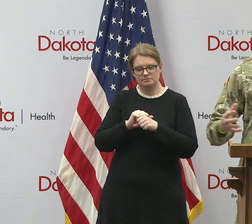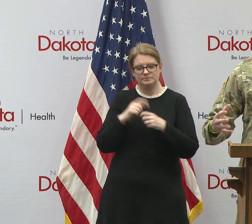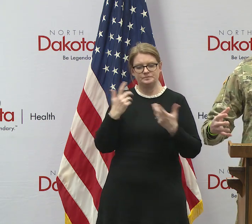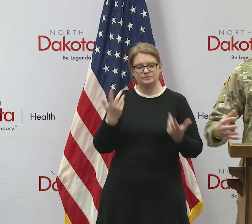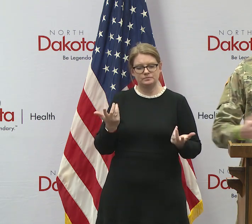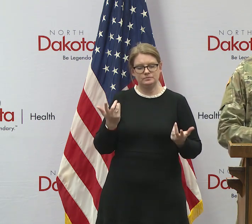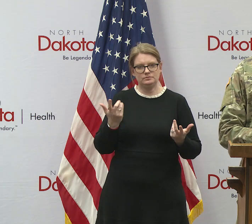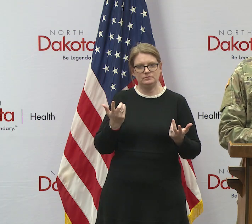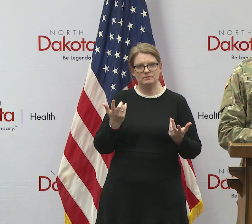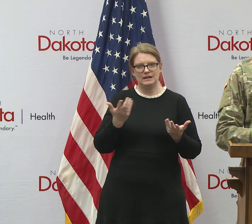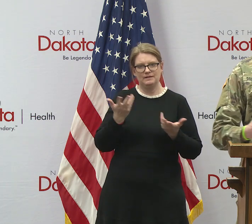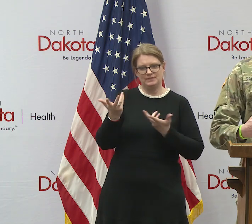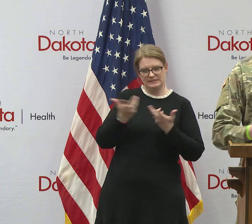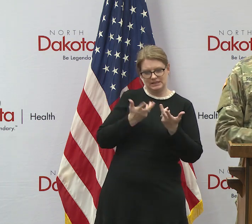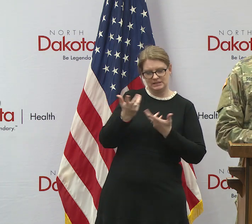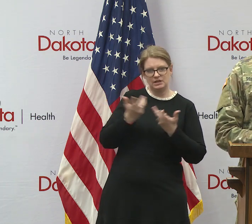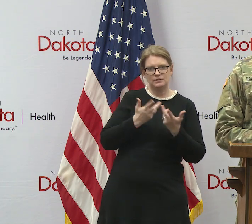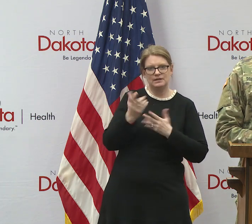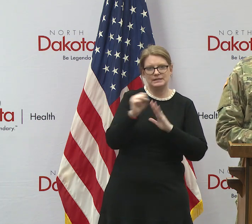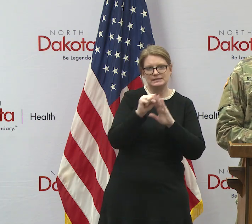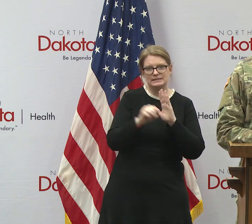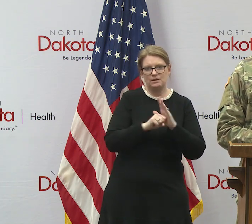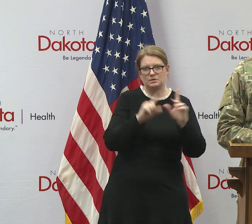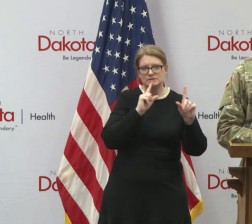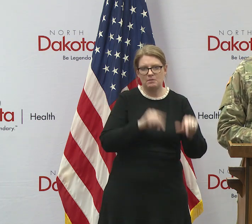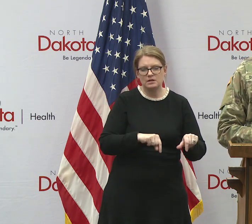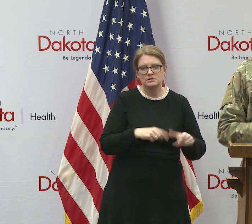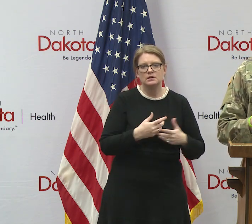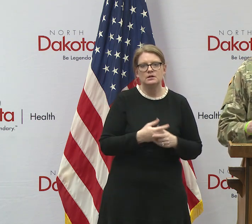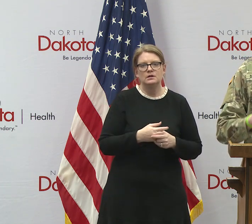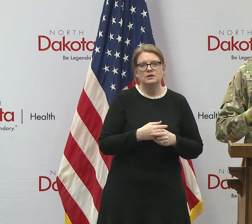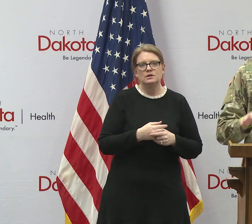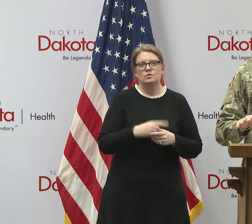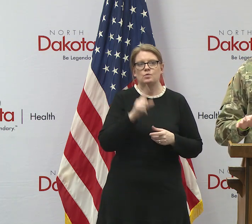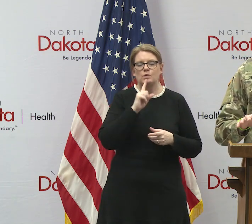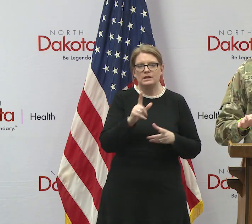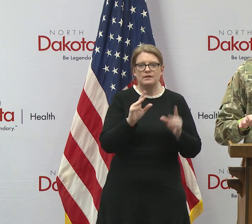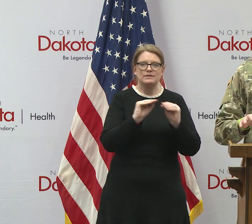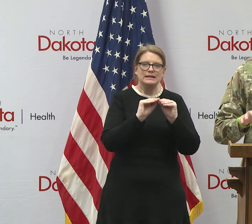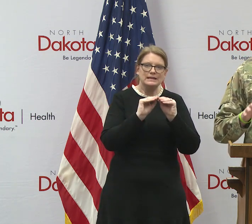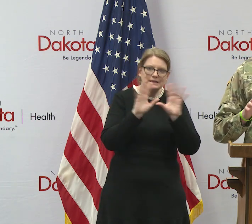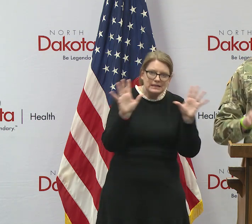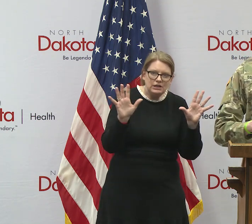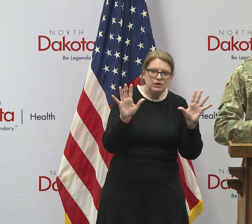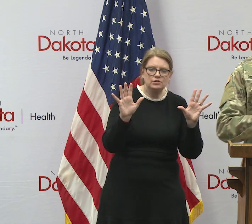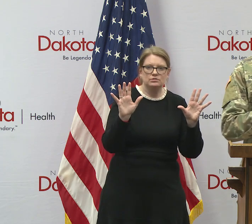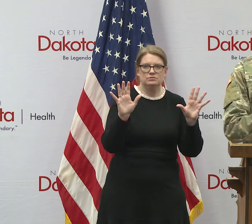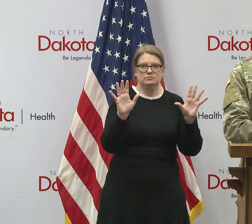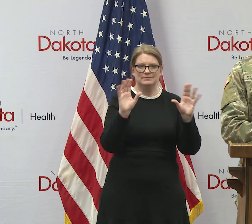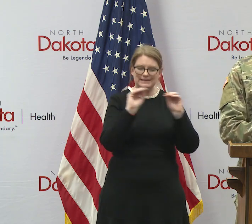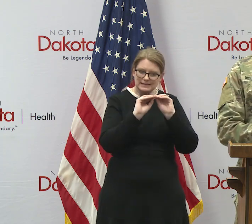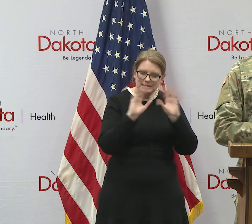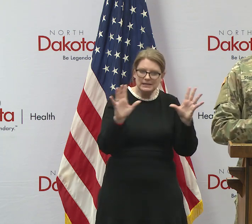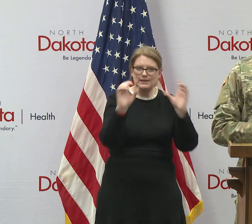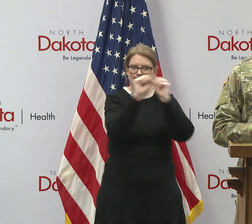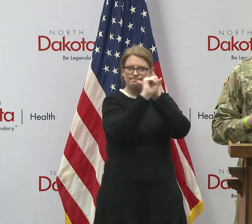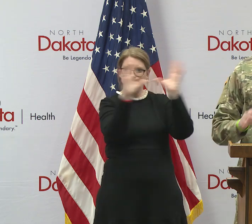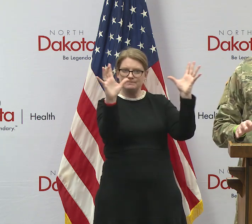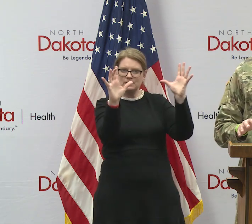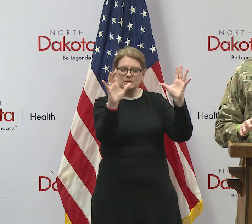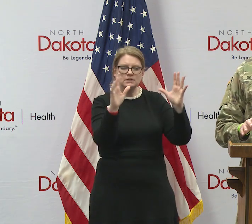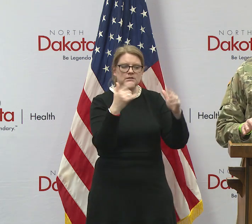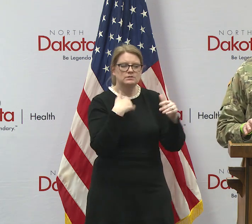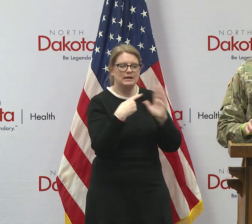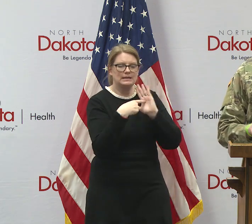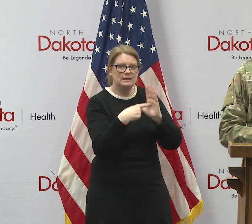the facilitator of the state response is to have a clear picture so I can generate options for the governor and